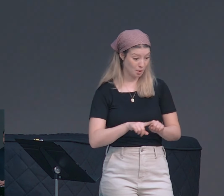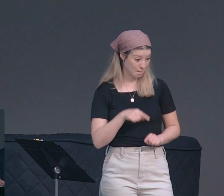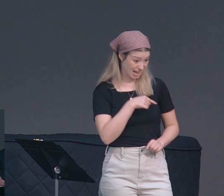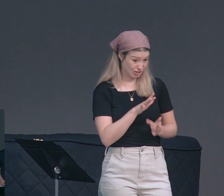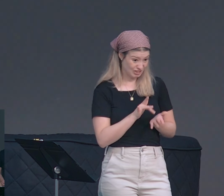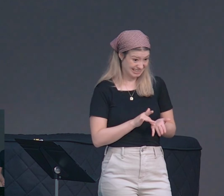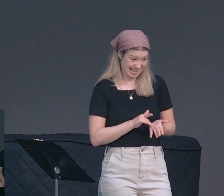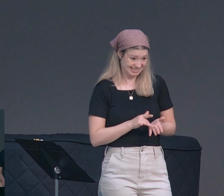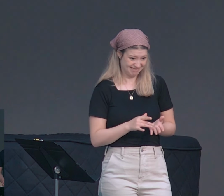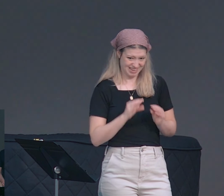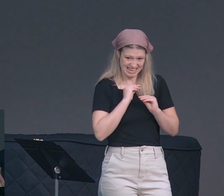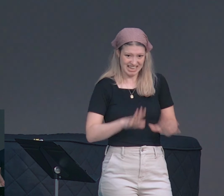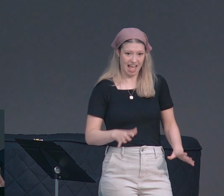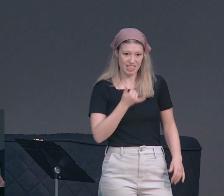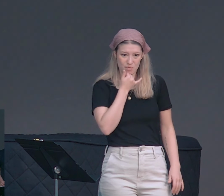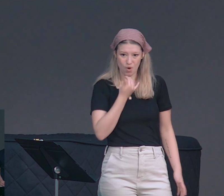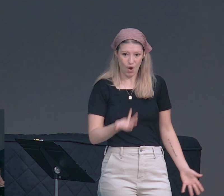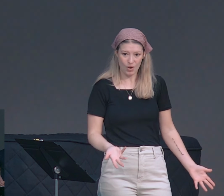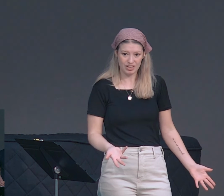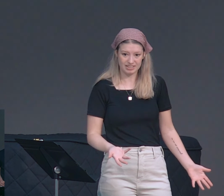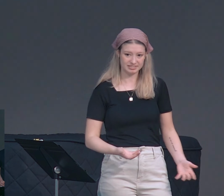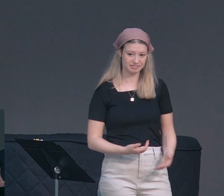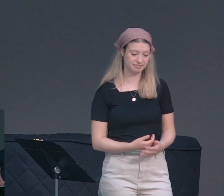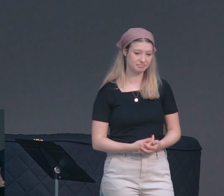has done nothing wrong."